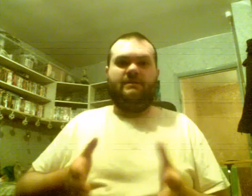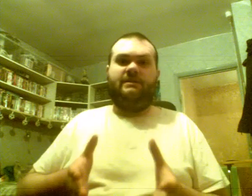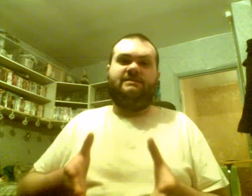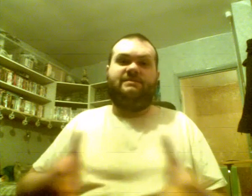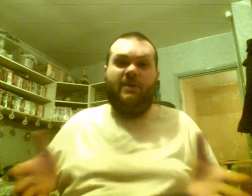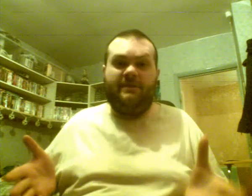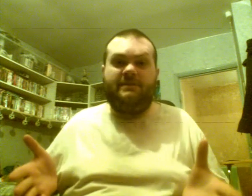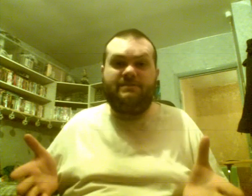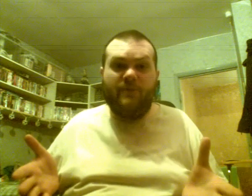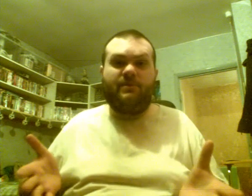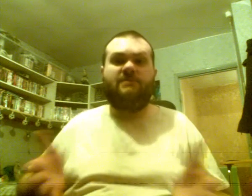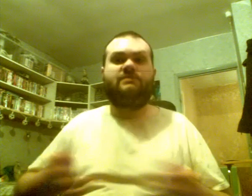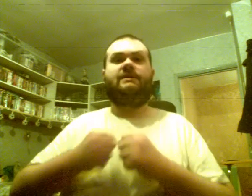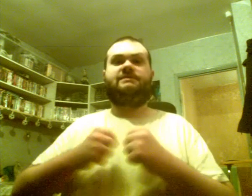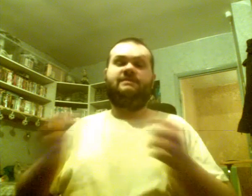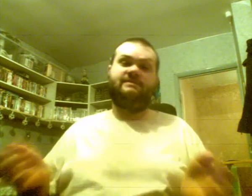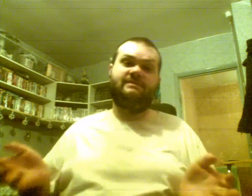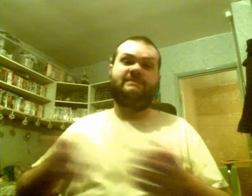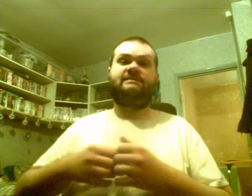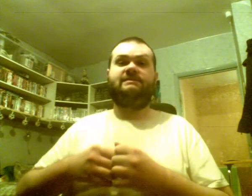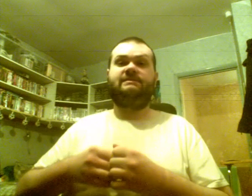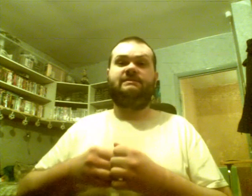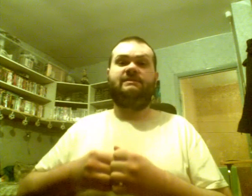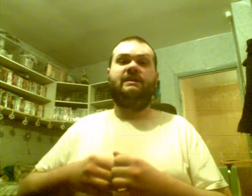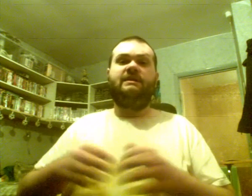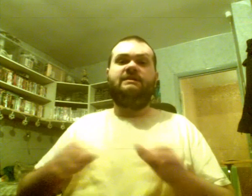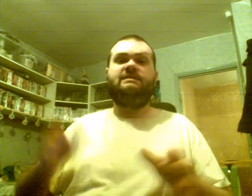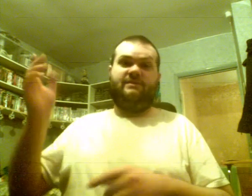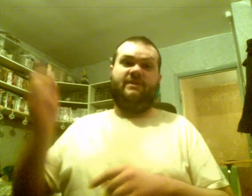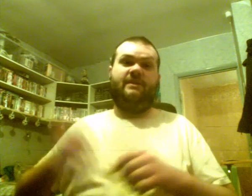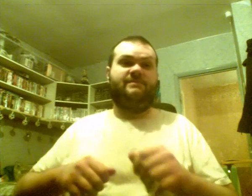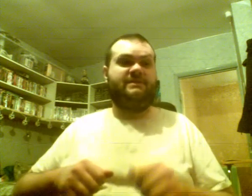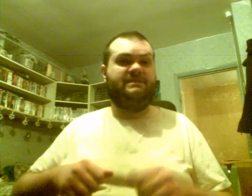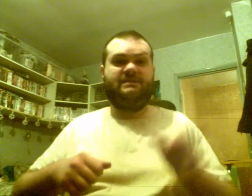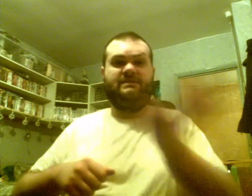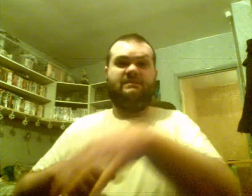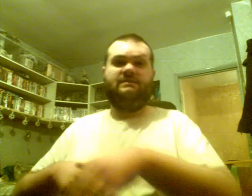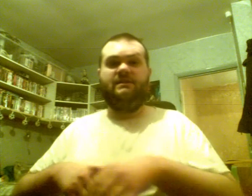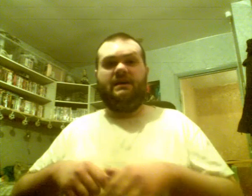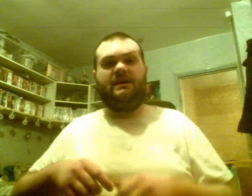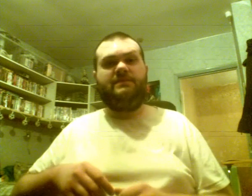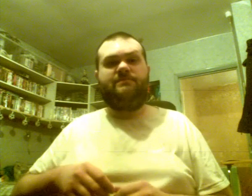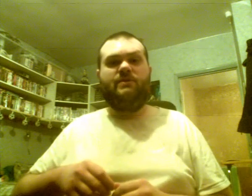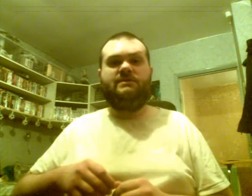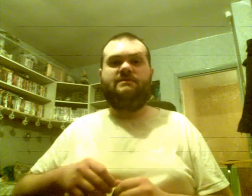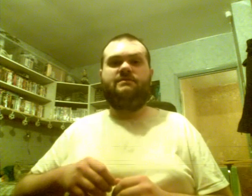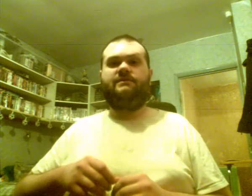and they're disposable as well, so that makes things so it's easier for them to keep disposing of the stuff, and then